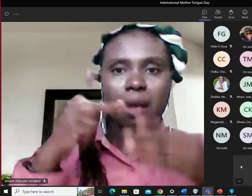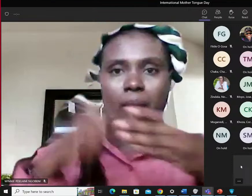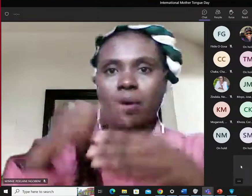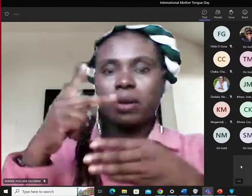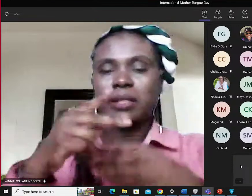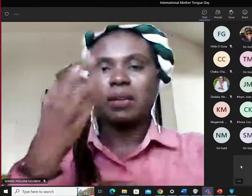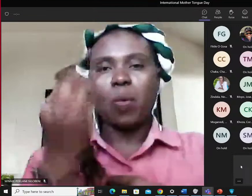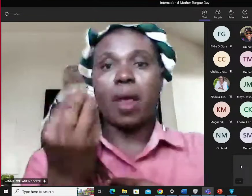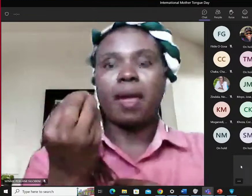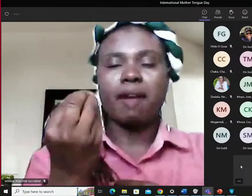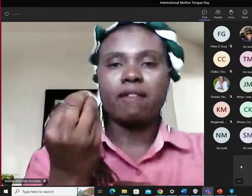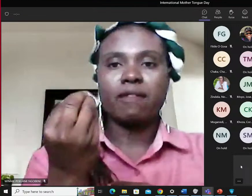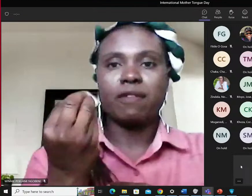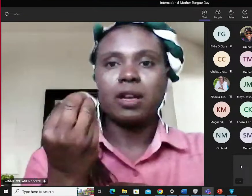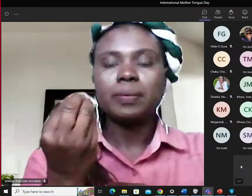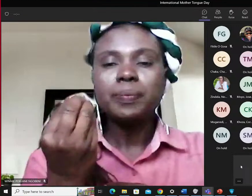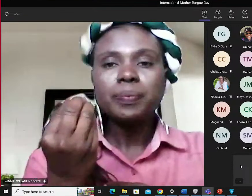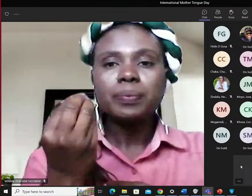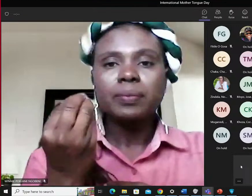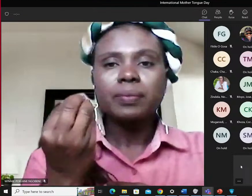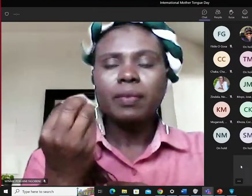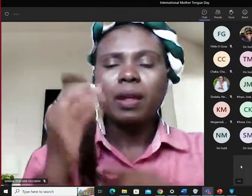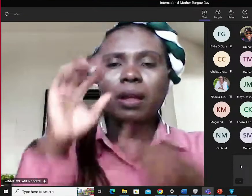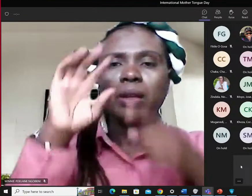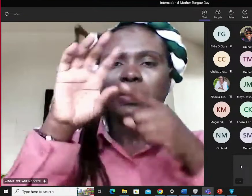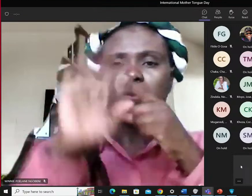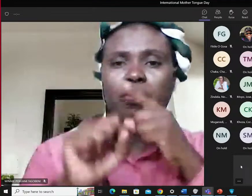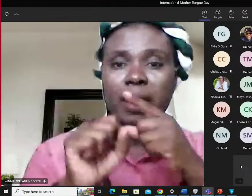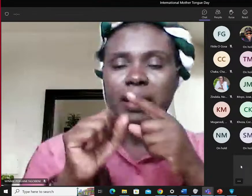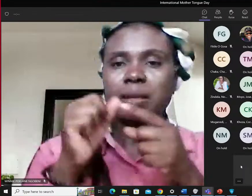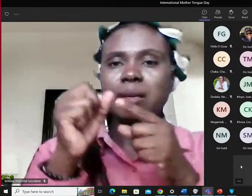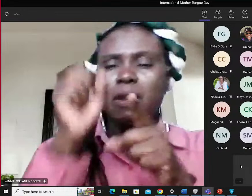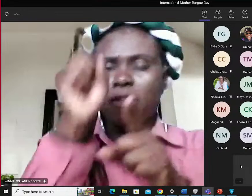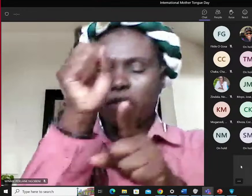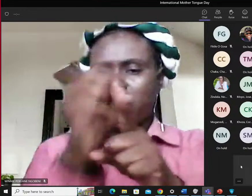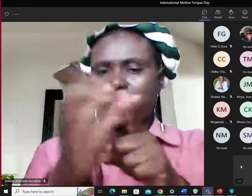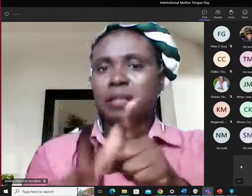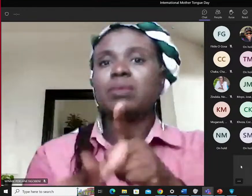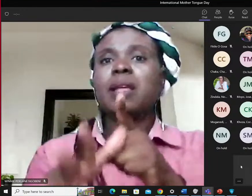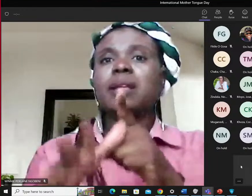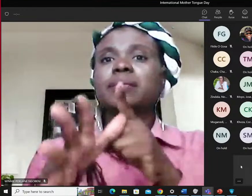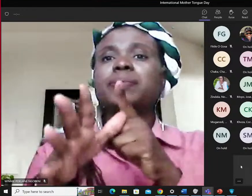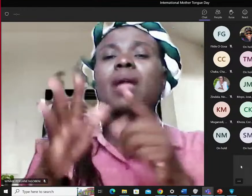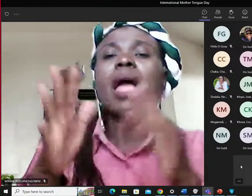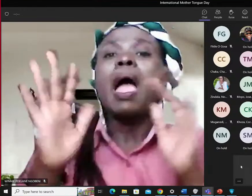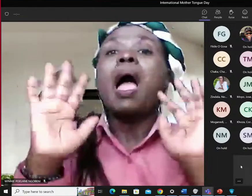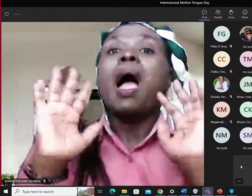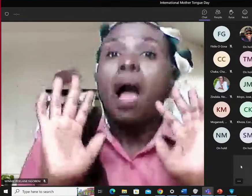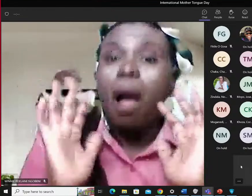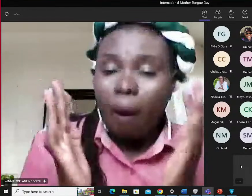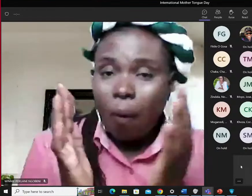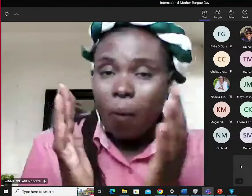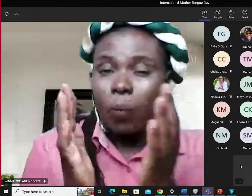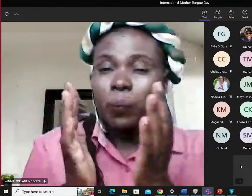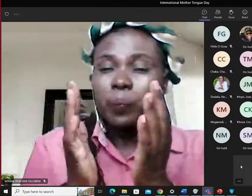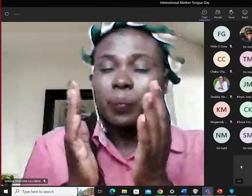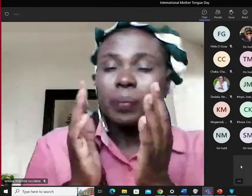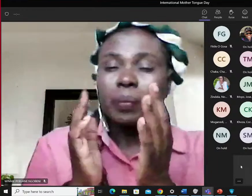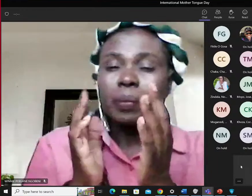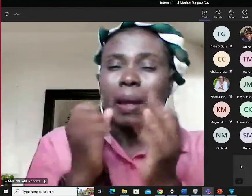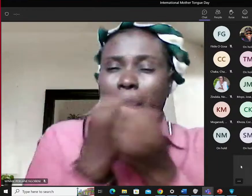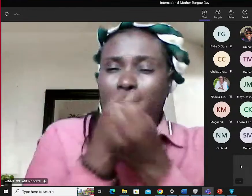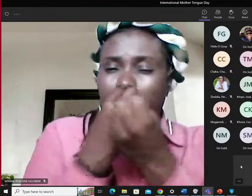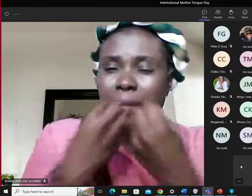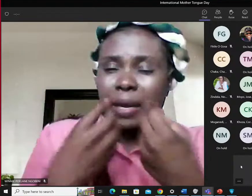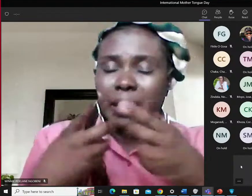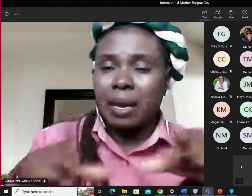was to find out from students, how do they view these multilingual glossaries?